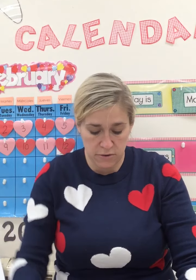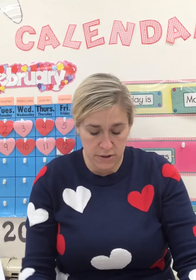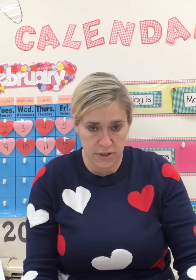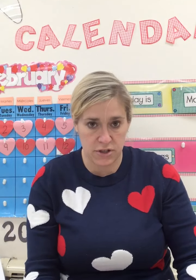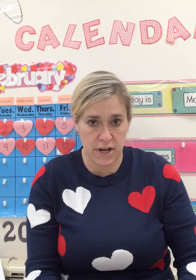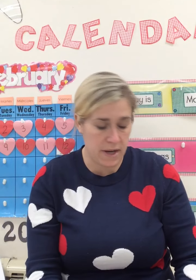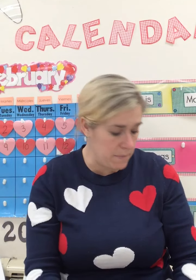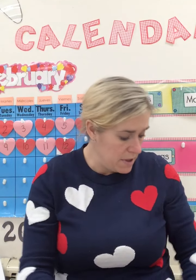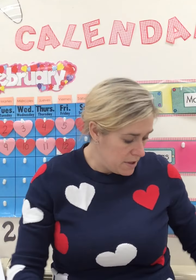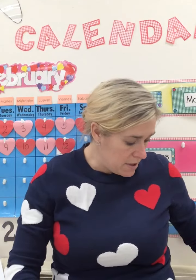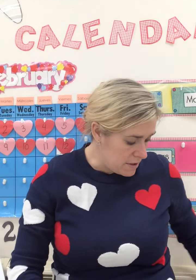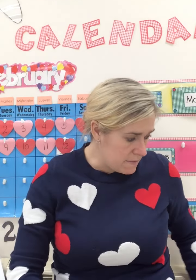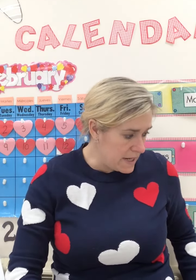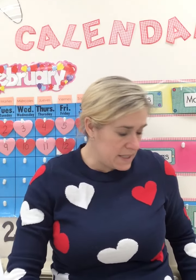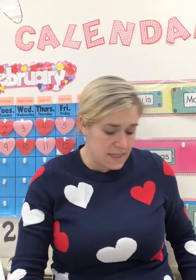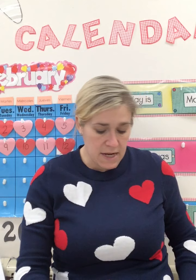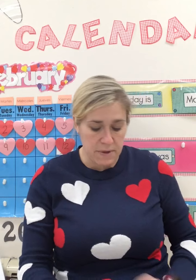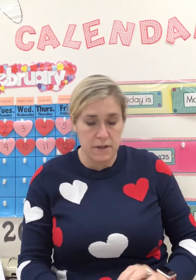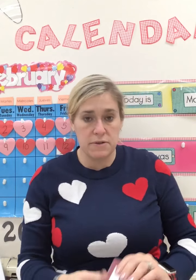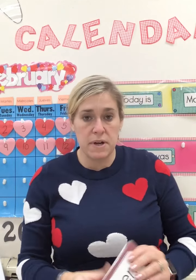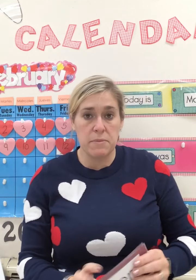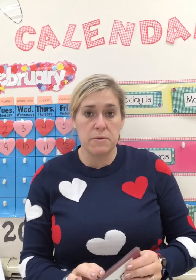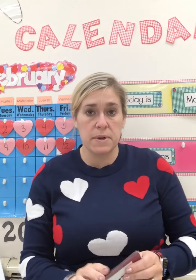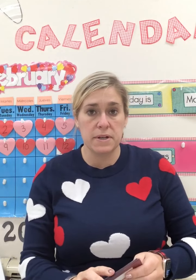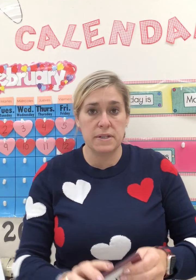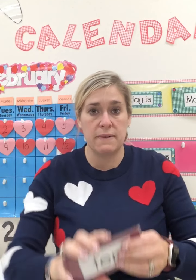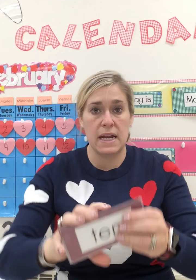Good job. All right, now we're going to do number words. Ready?